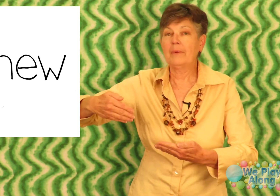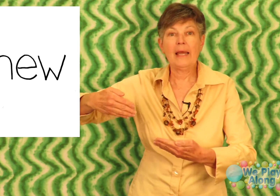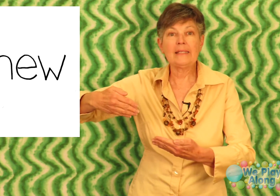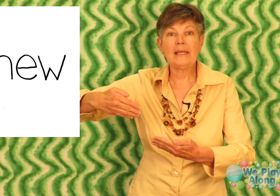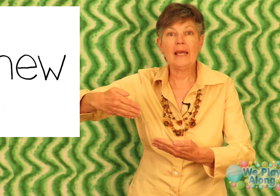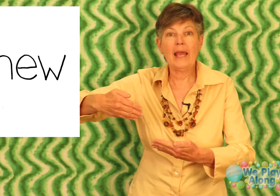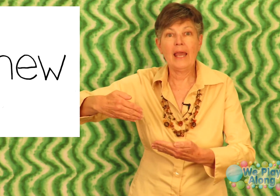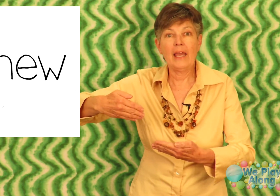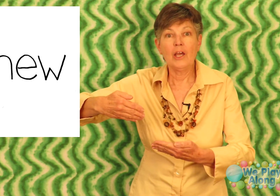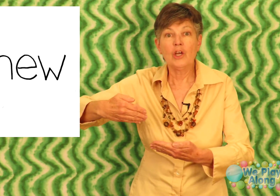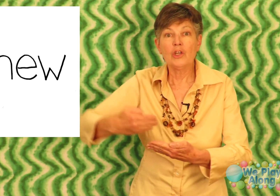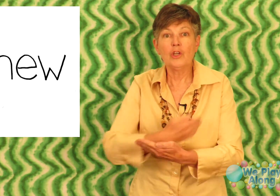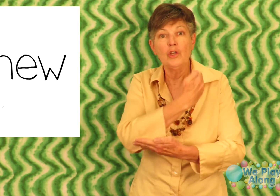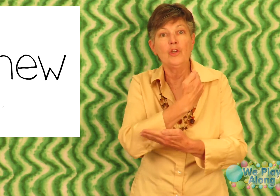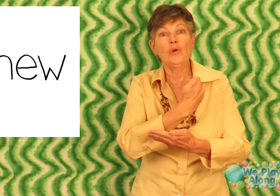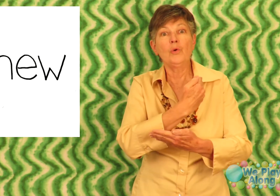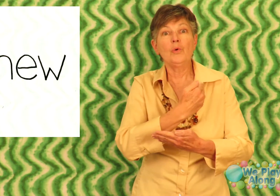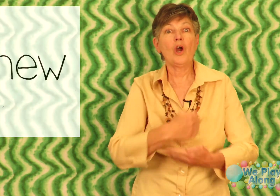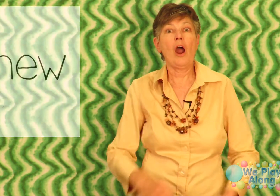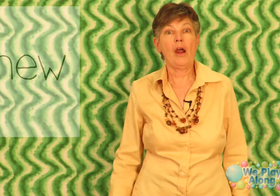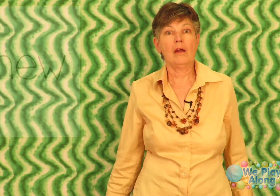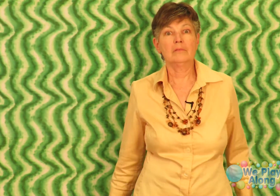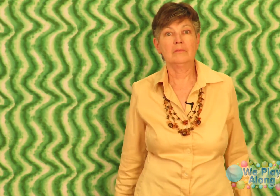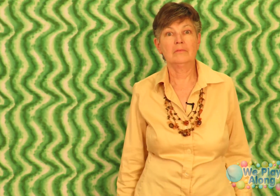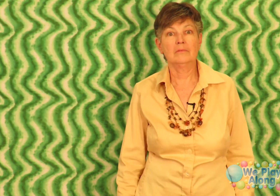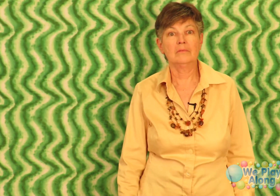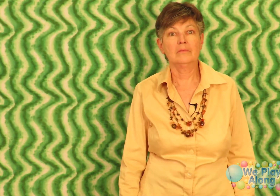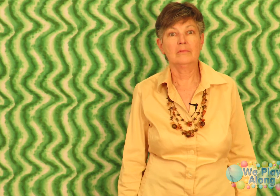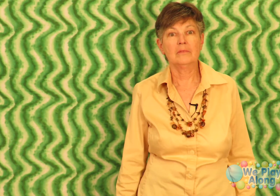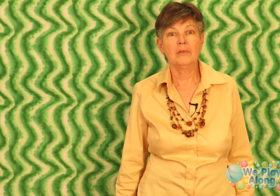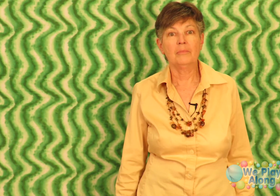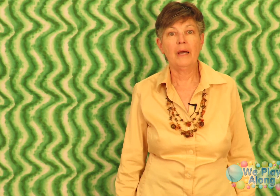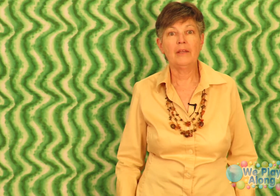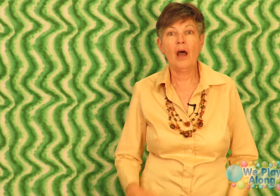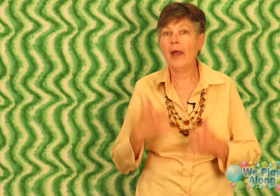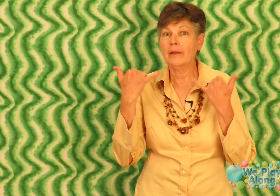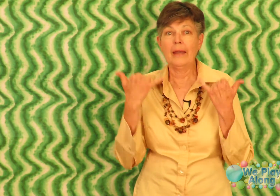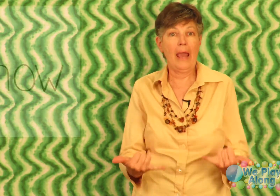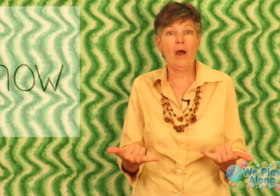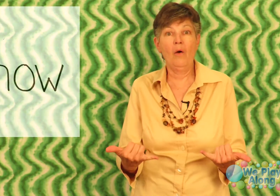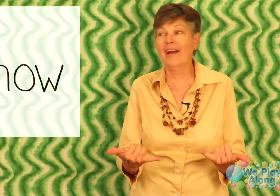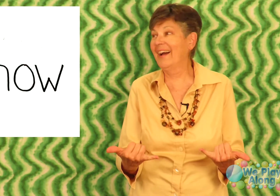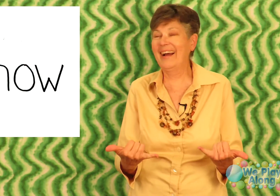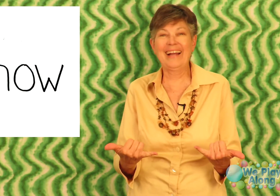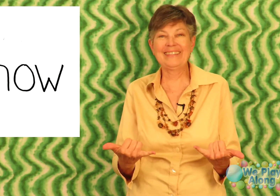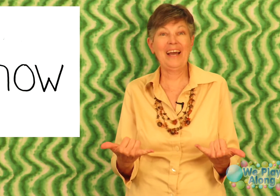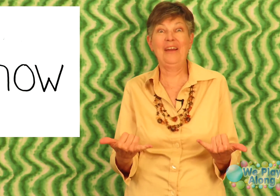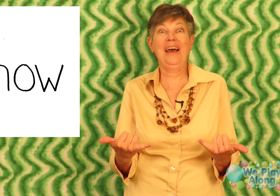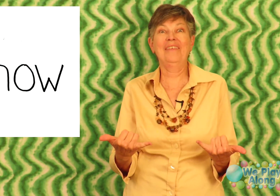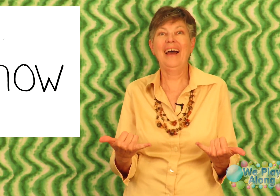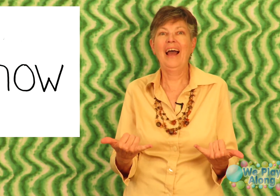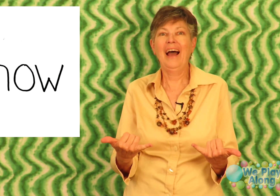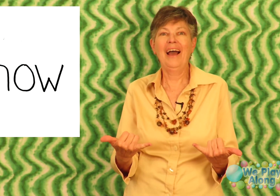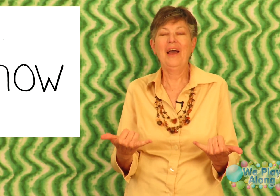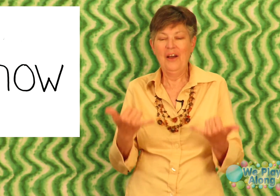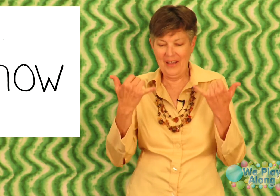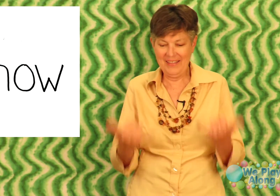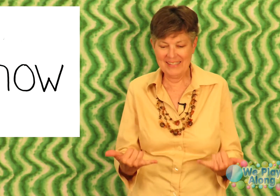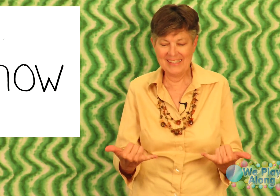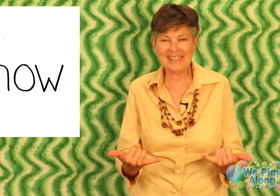like to get a new car, but not now. Okay, this is a